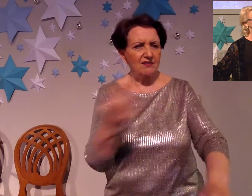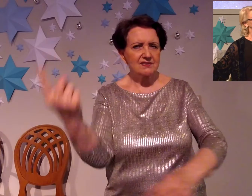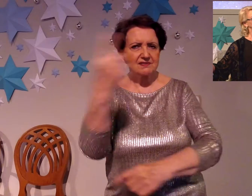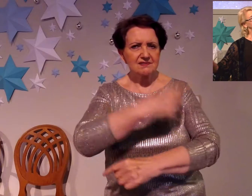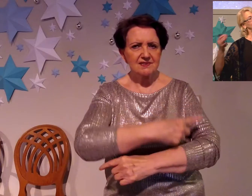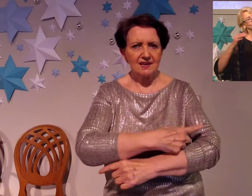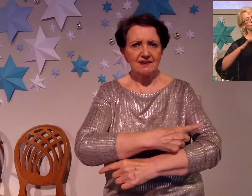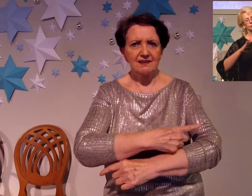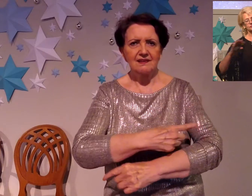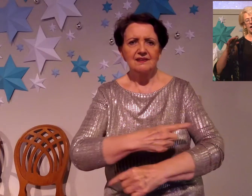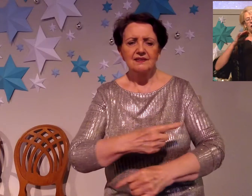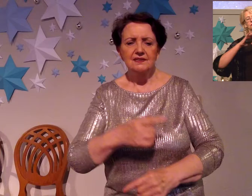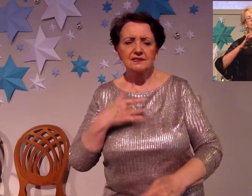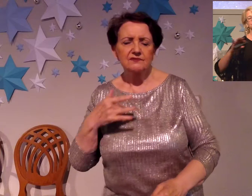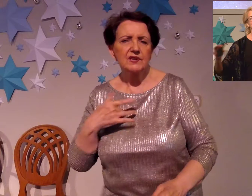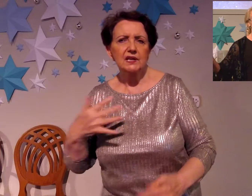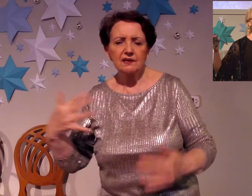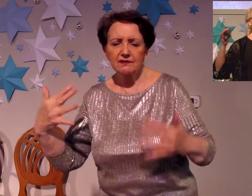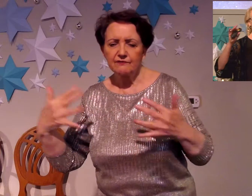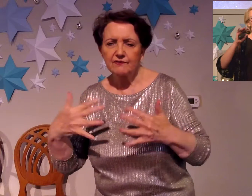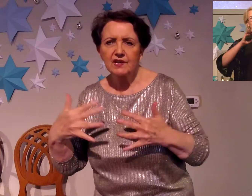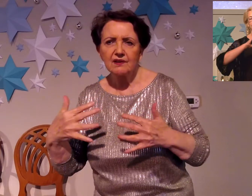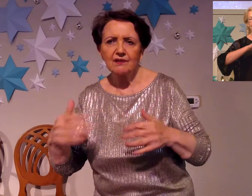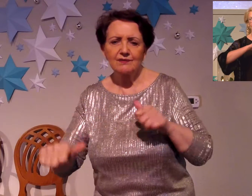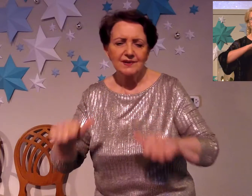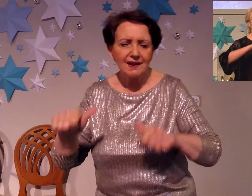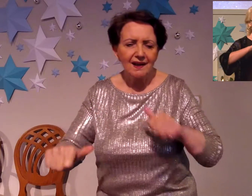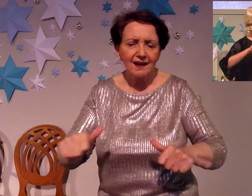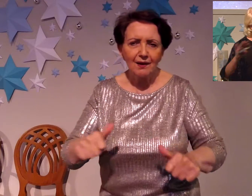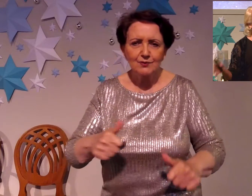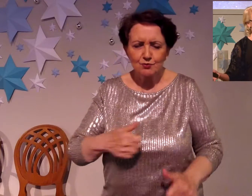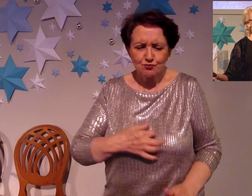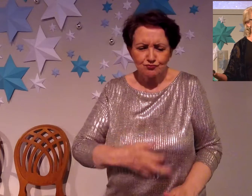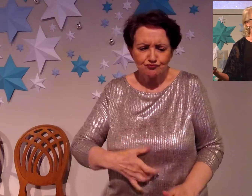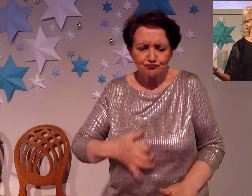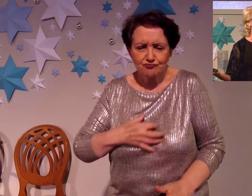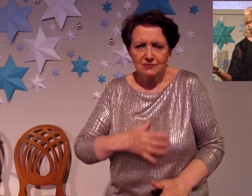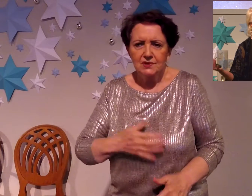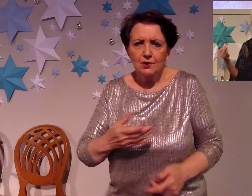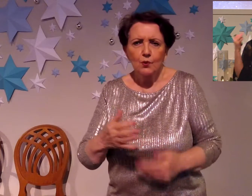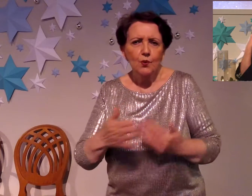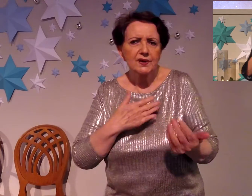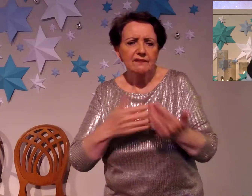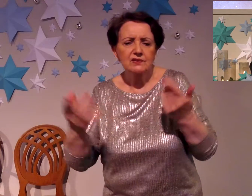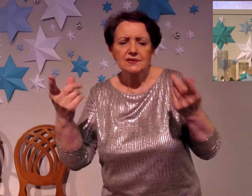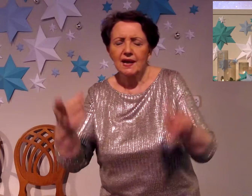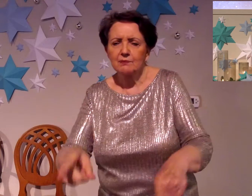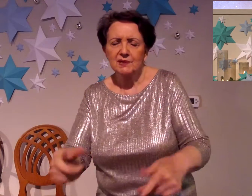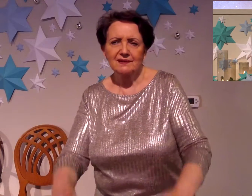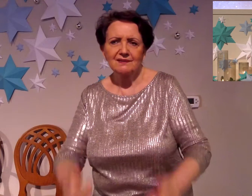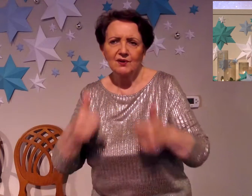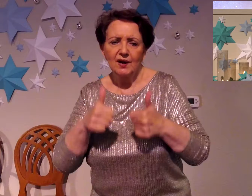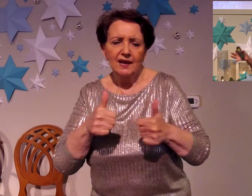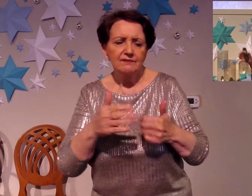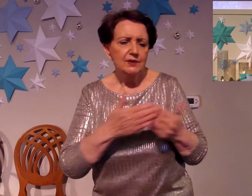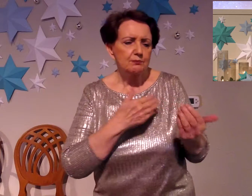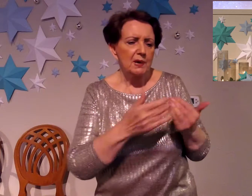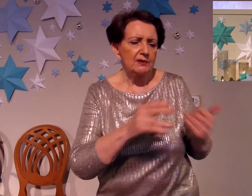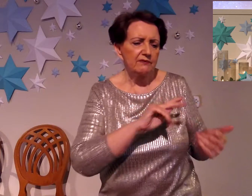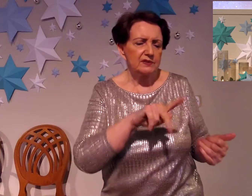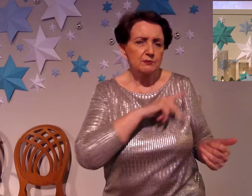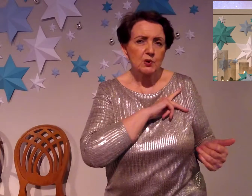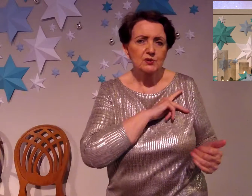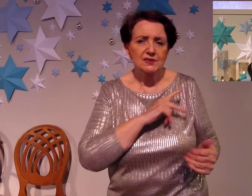elongated sense of fear or doubt or anxiety about whatever's going on in our lives, whether it's personally or